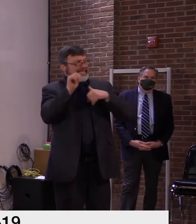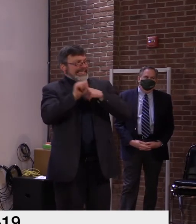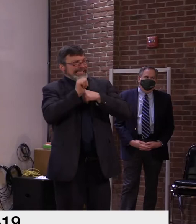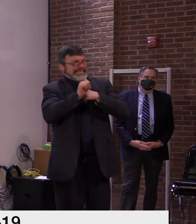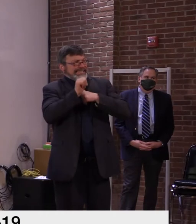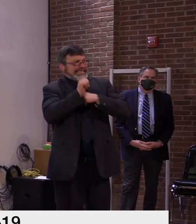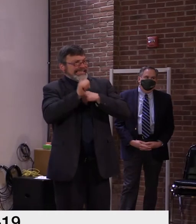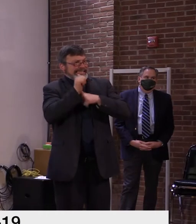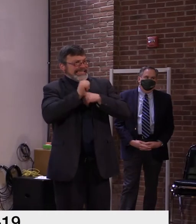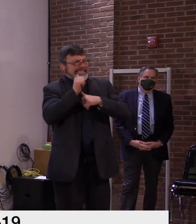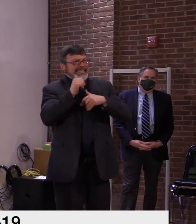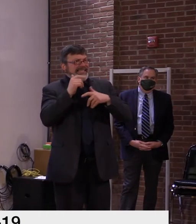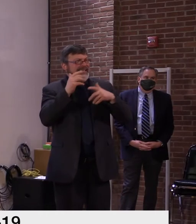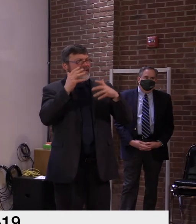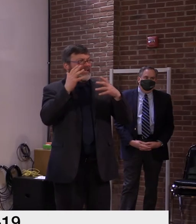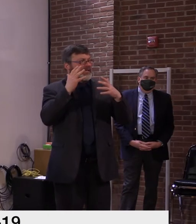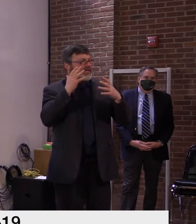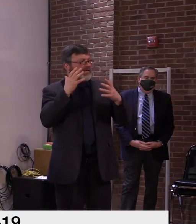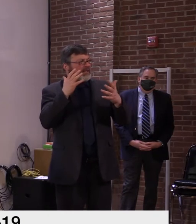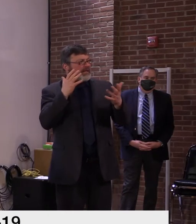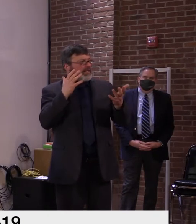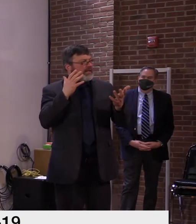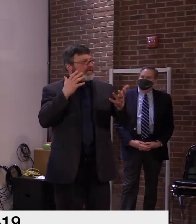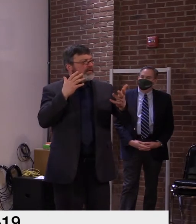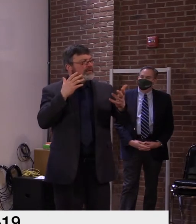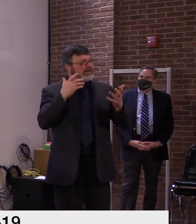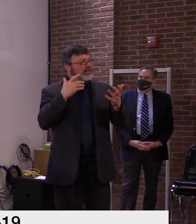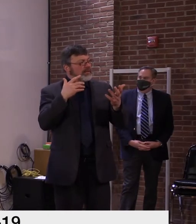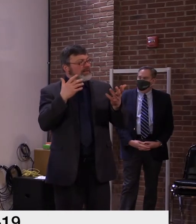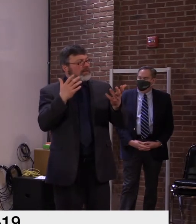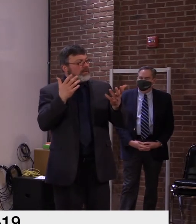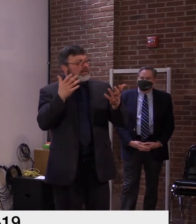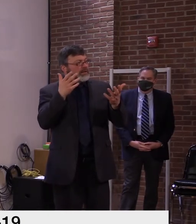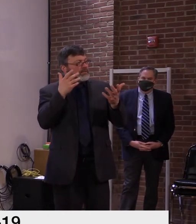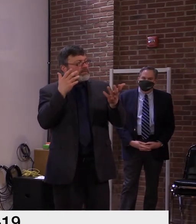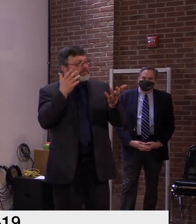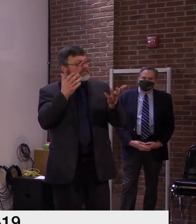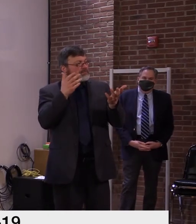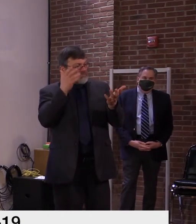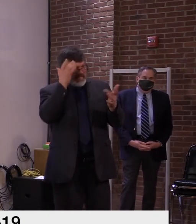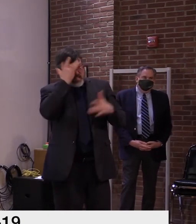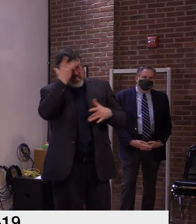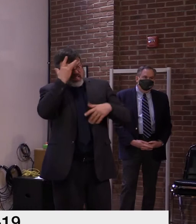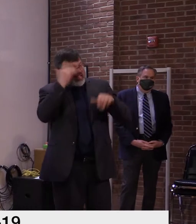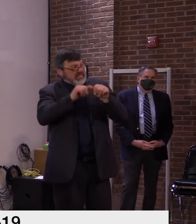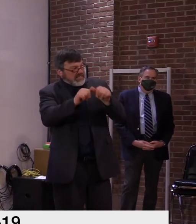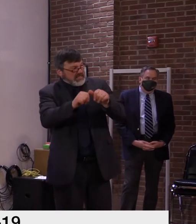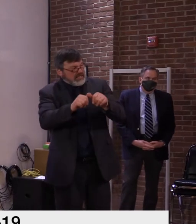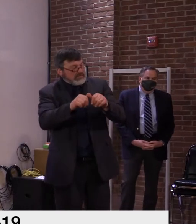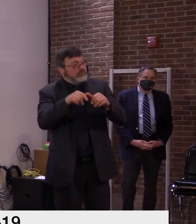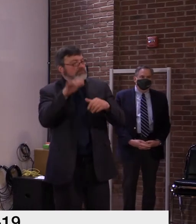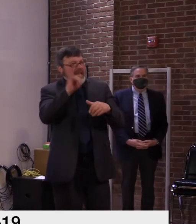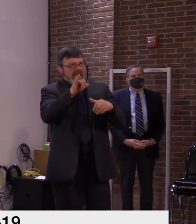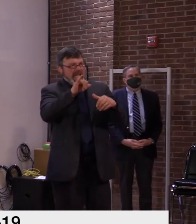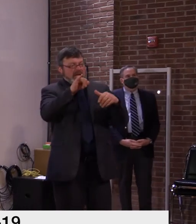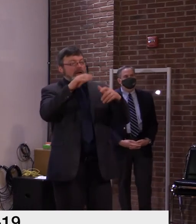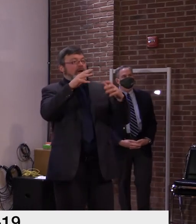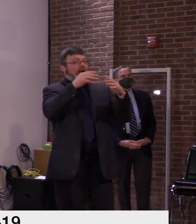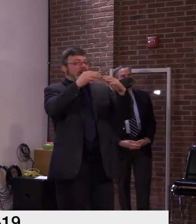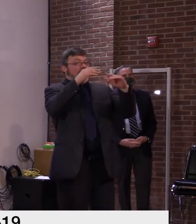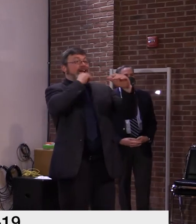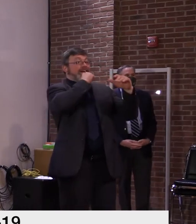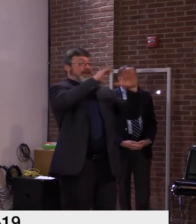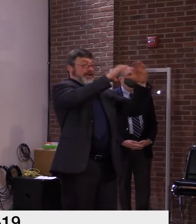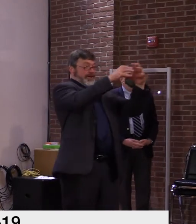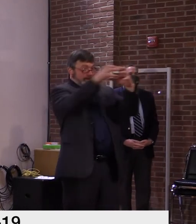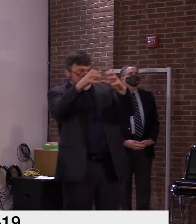want to make sure, again, that everyone is willing, if that will reduce the apprehension, that if we can move